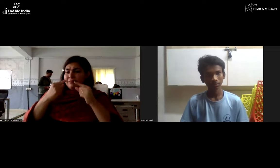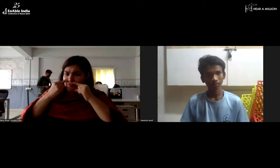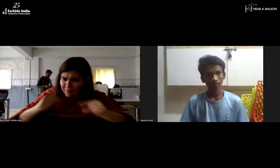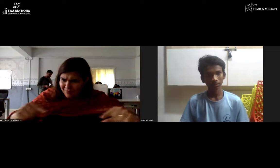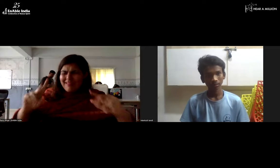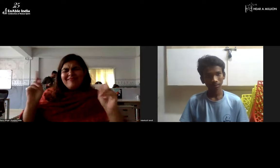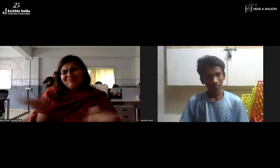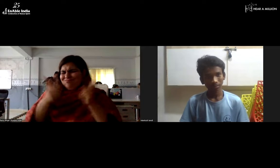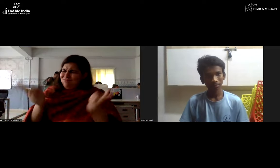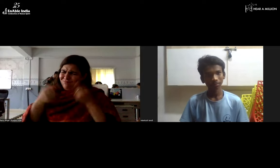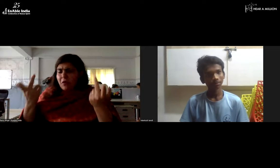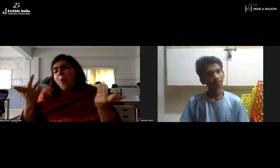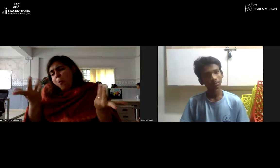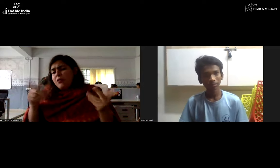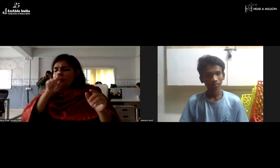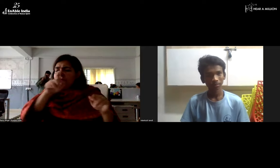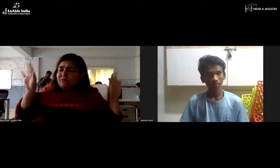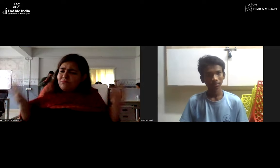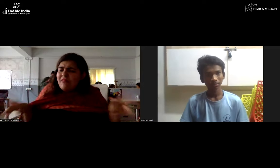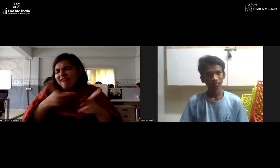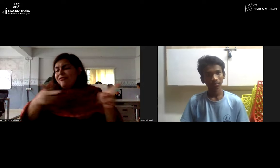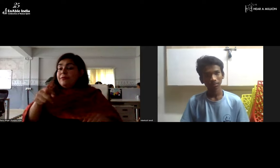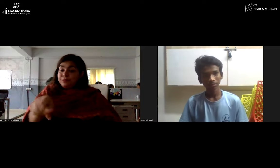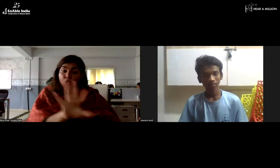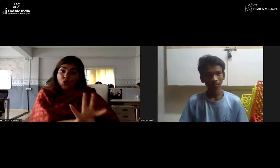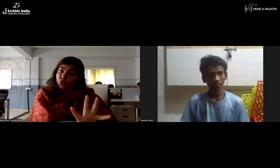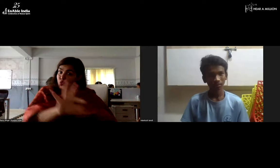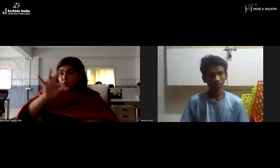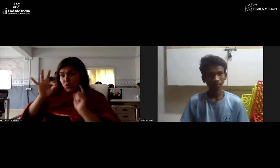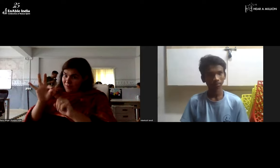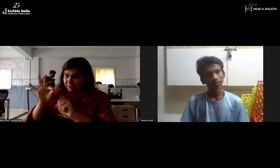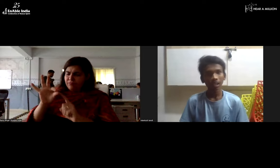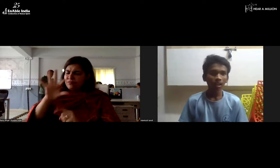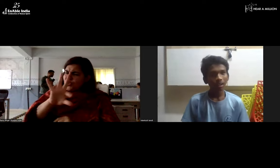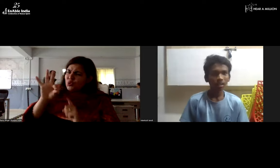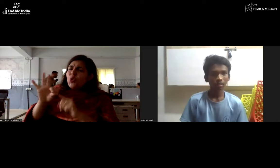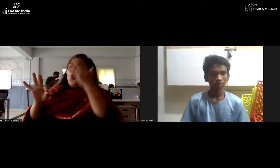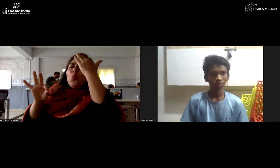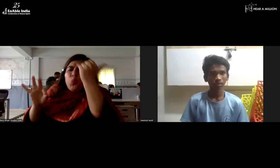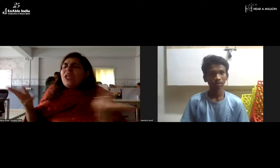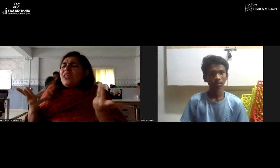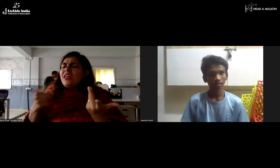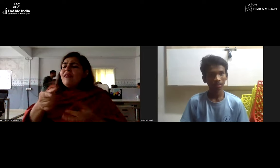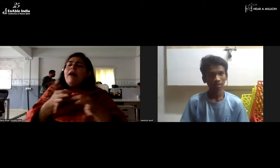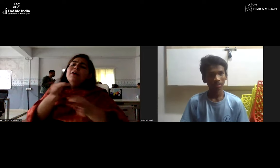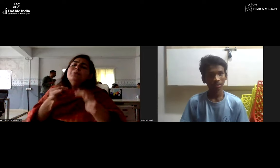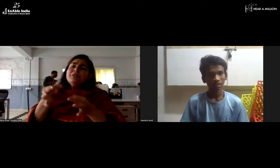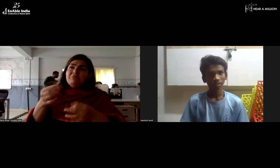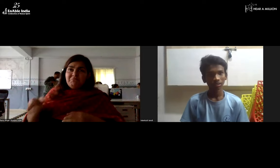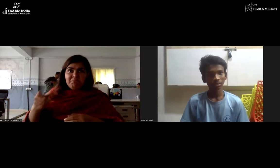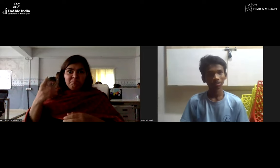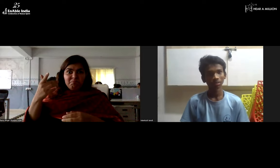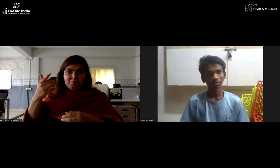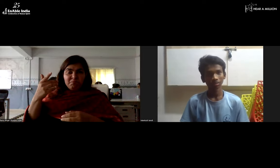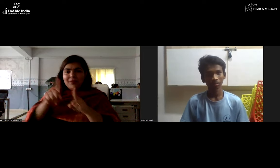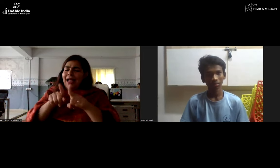Connecting all those topics together and doing that grammar, sentence structure. So they